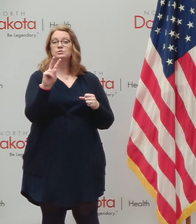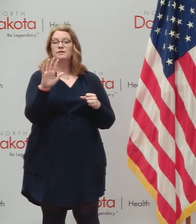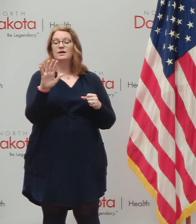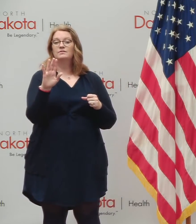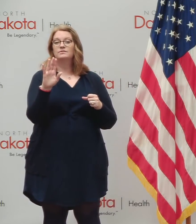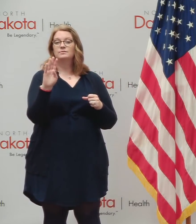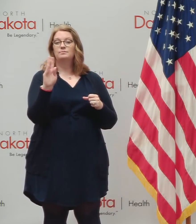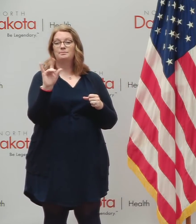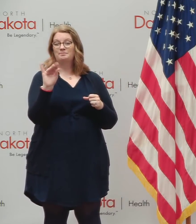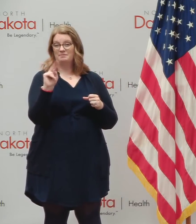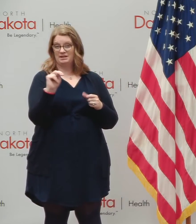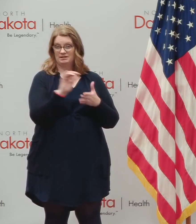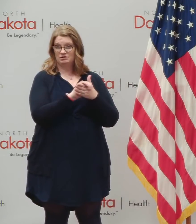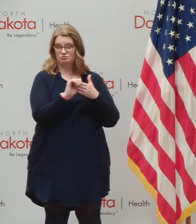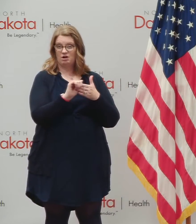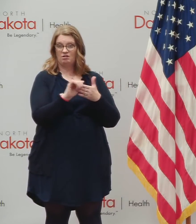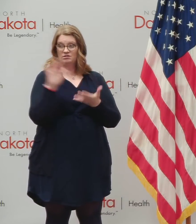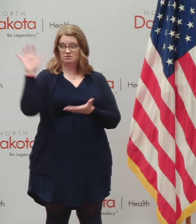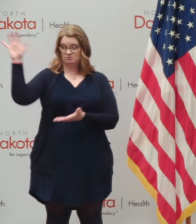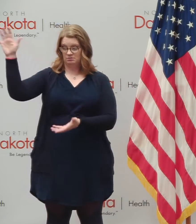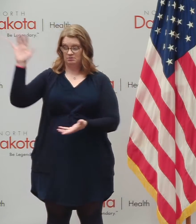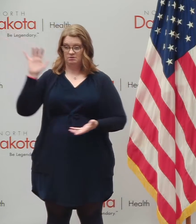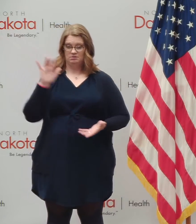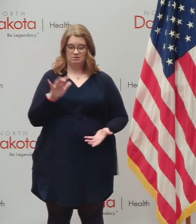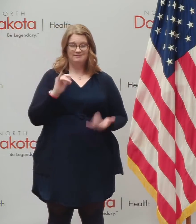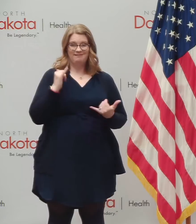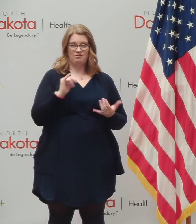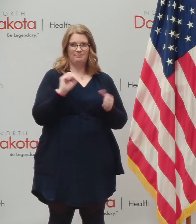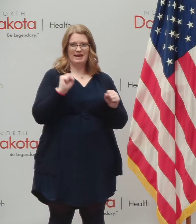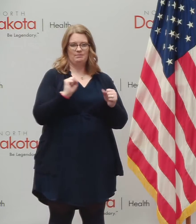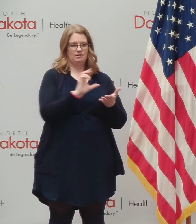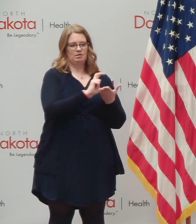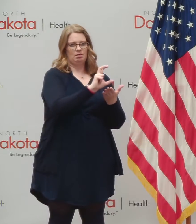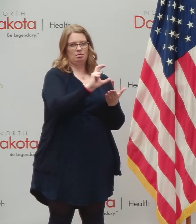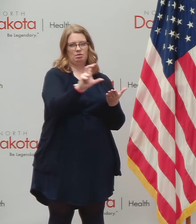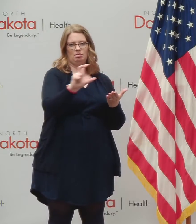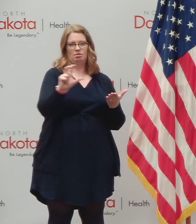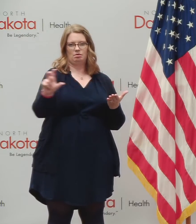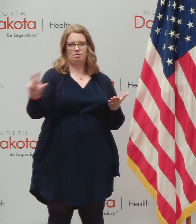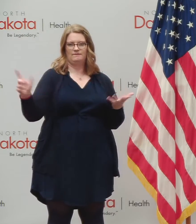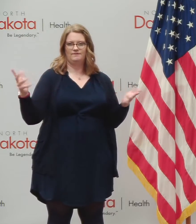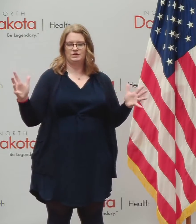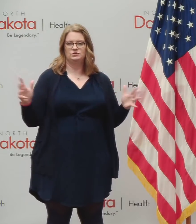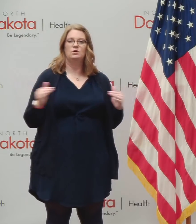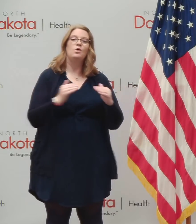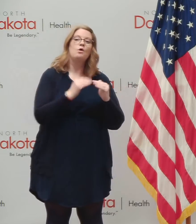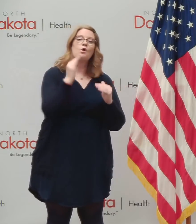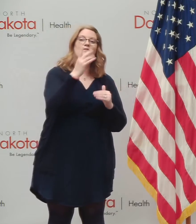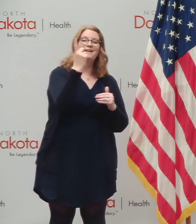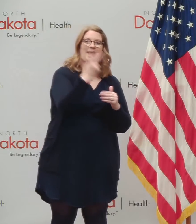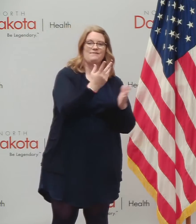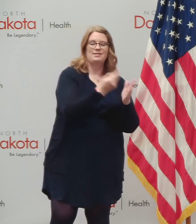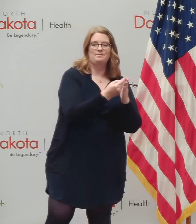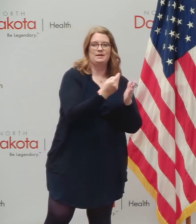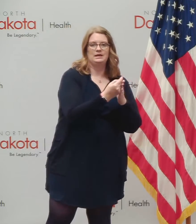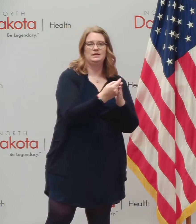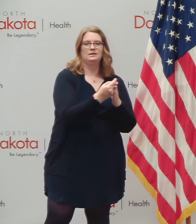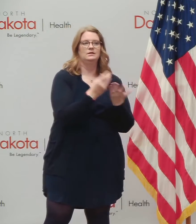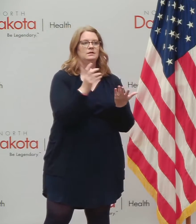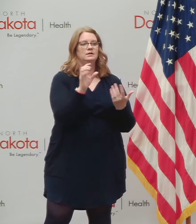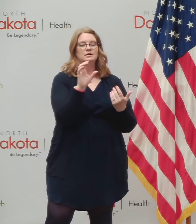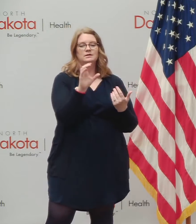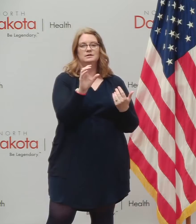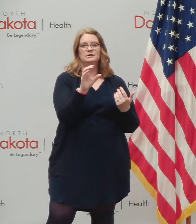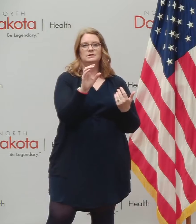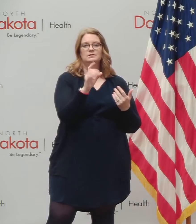that was given to the state last year by the feds. Over half of that money, the CRF